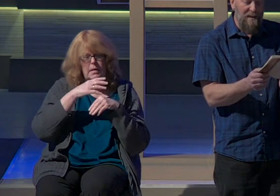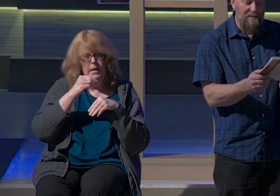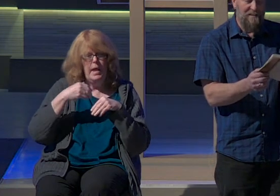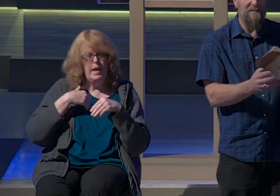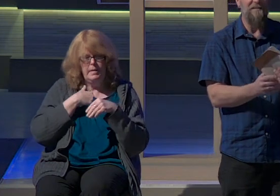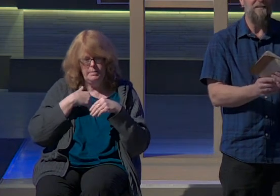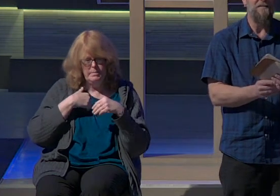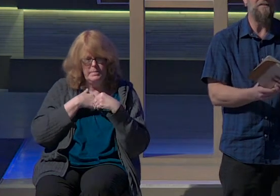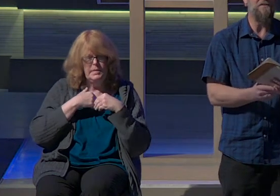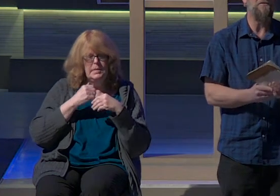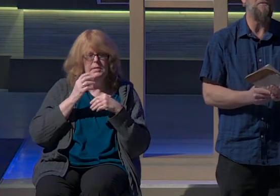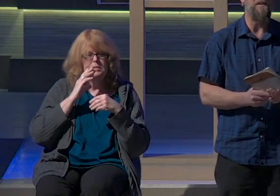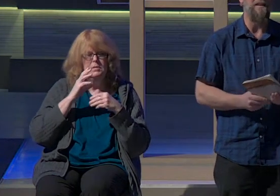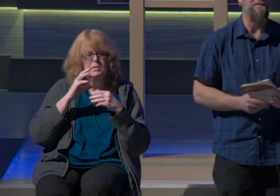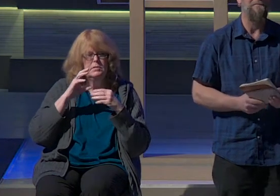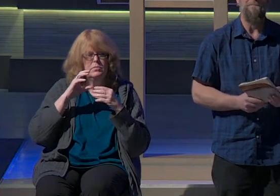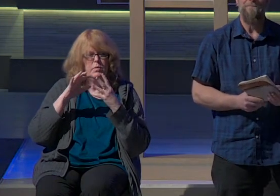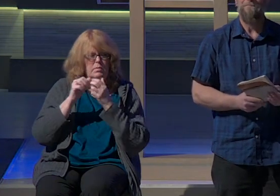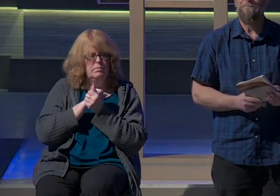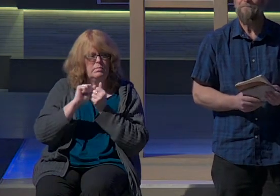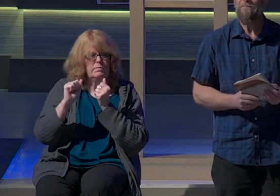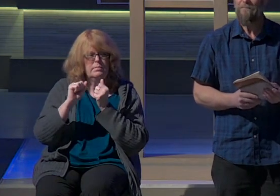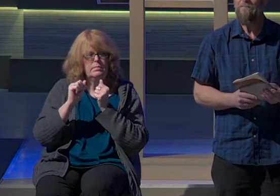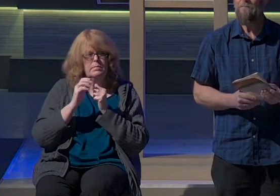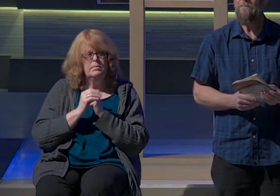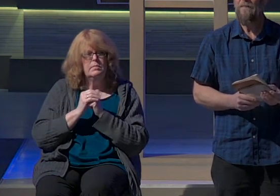the beasts to destroy.